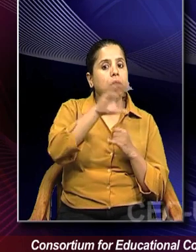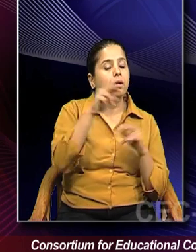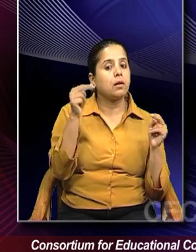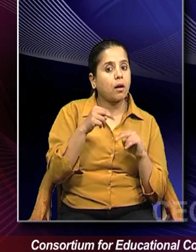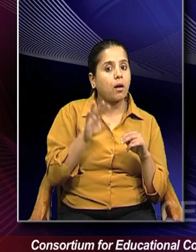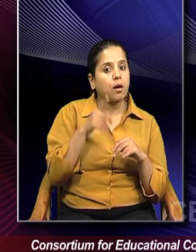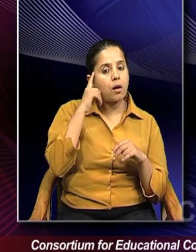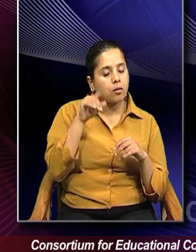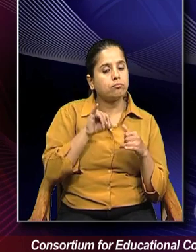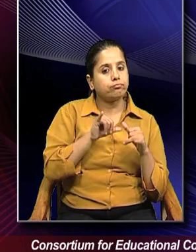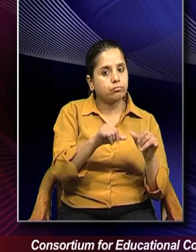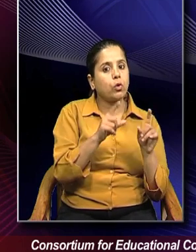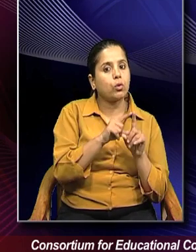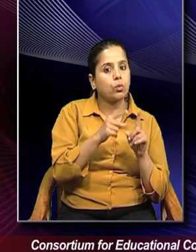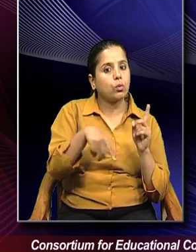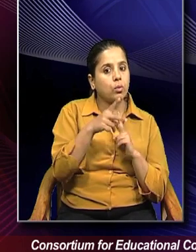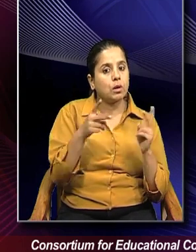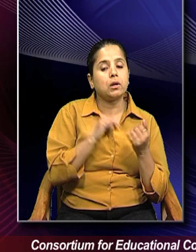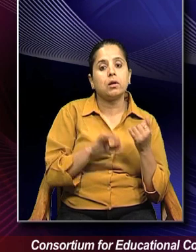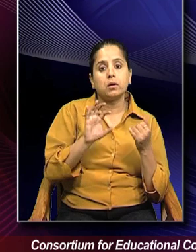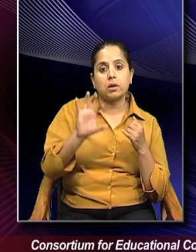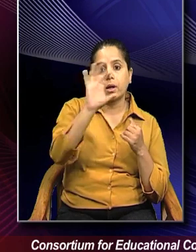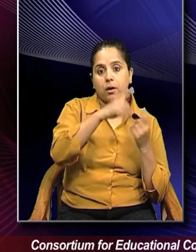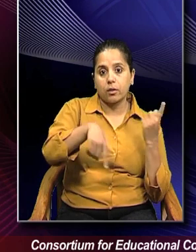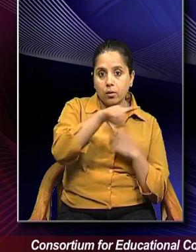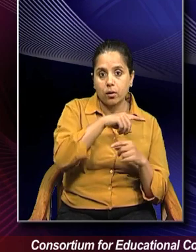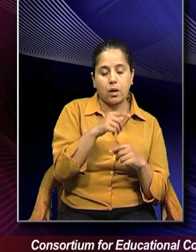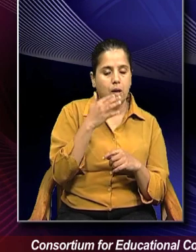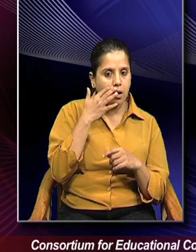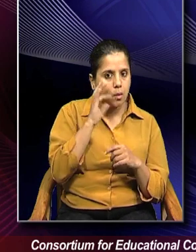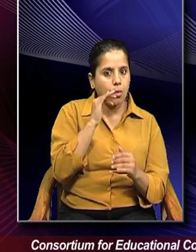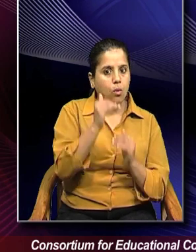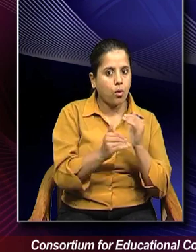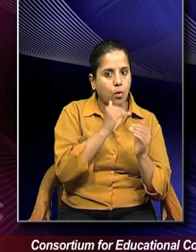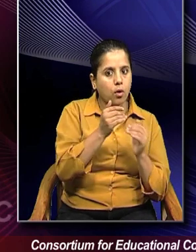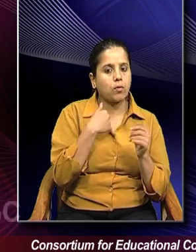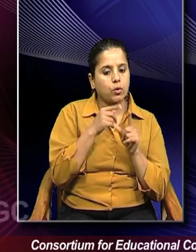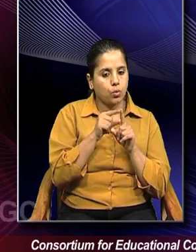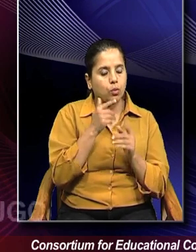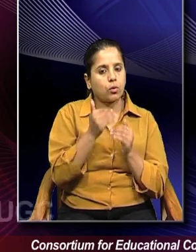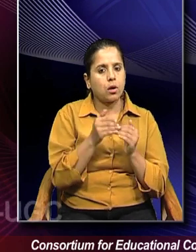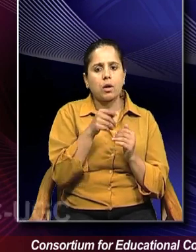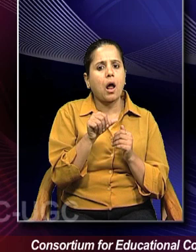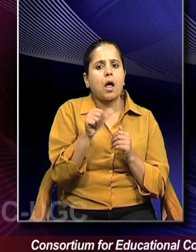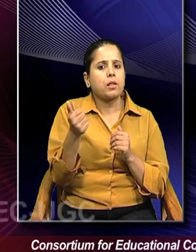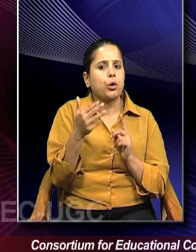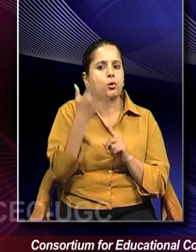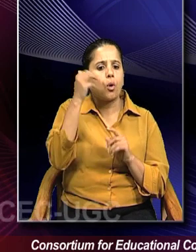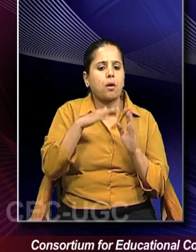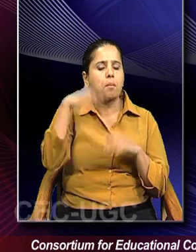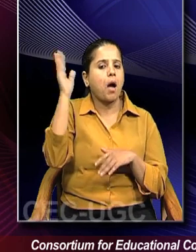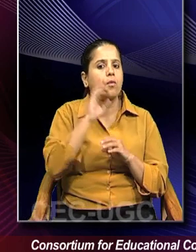to maintain, which states are instrumental in maintaining, because there is no authority above